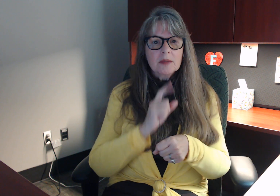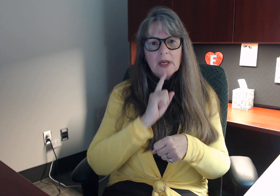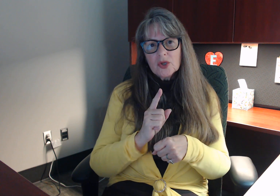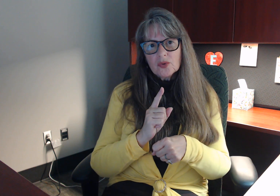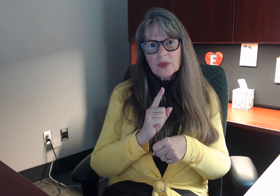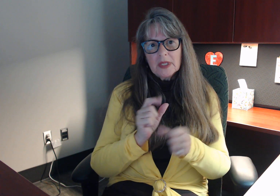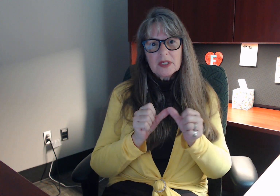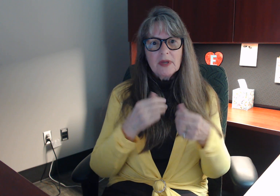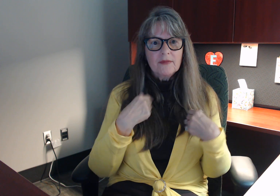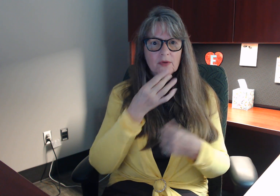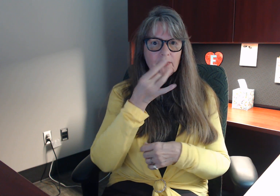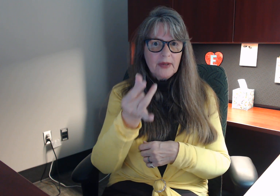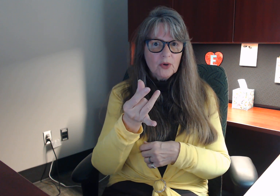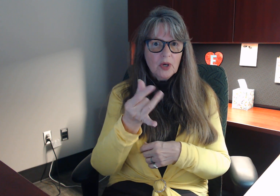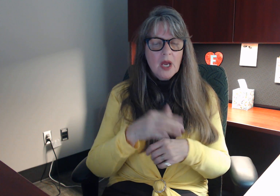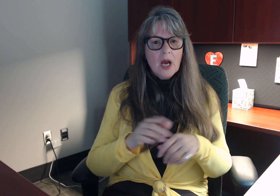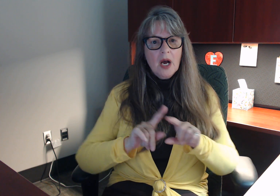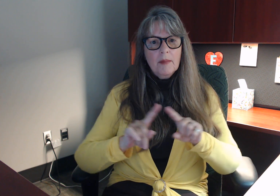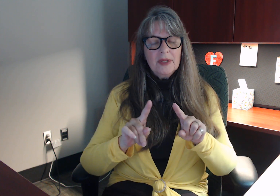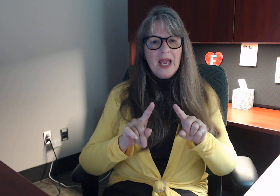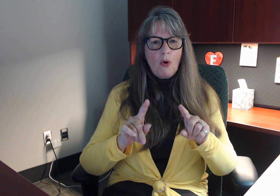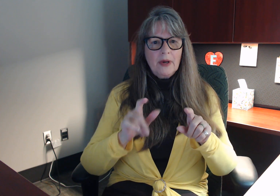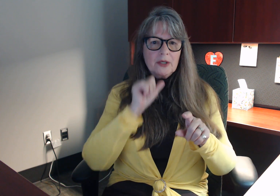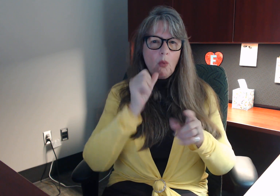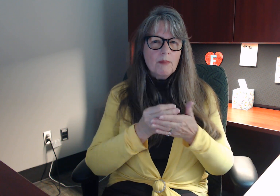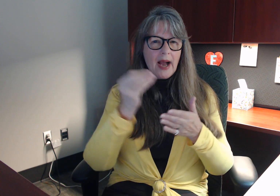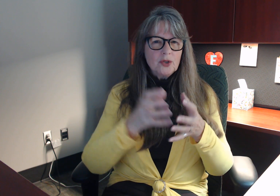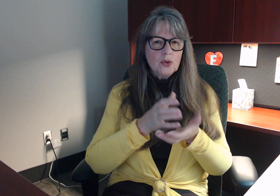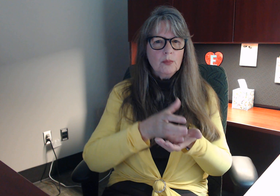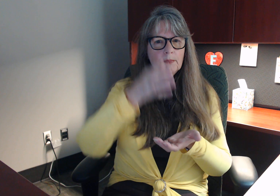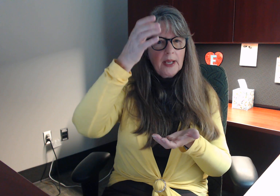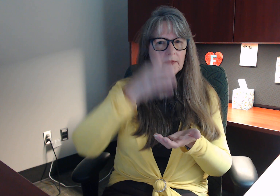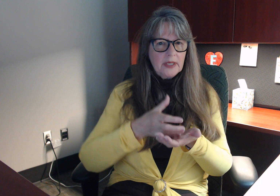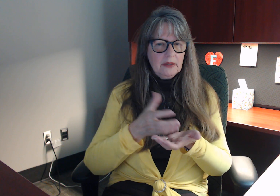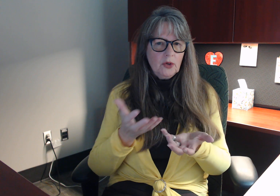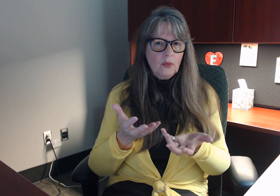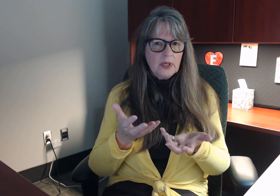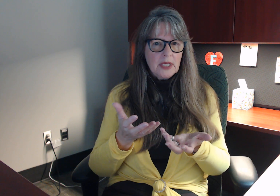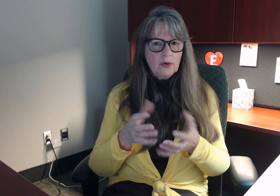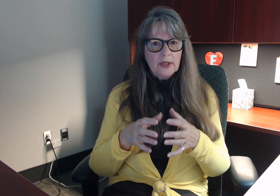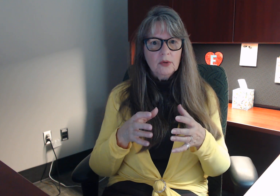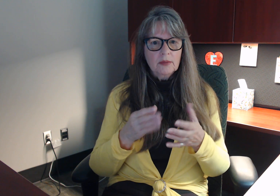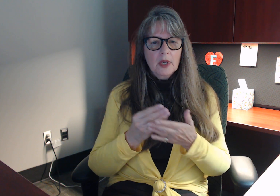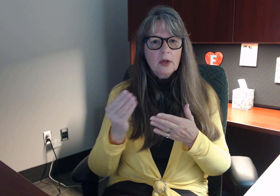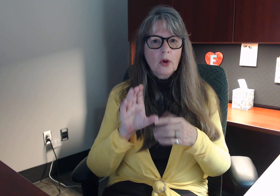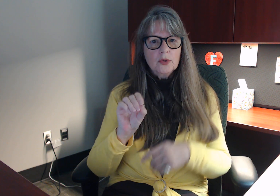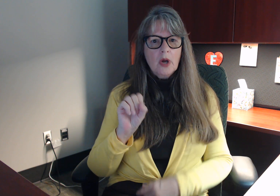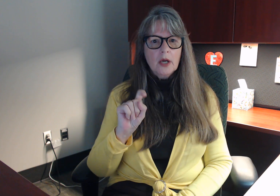make sure that they still have their flavor. And don't buy too big of a container. Like you can go to